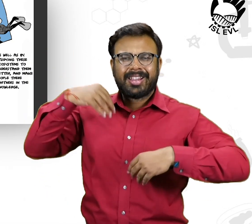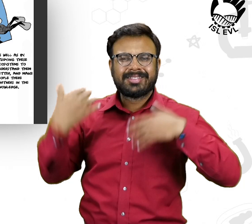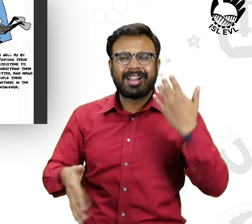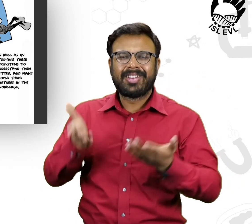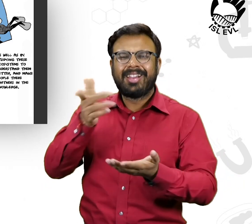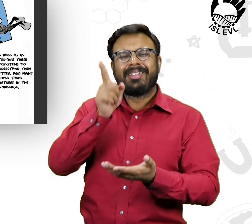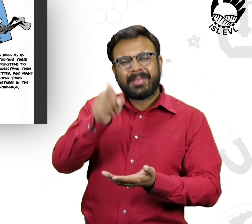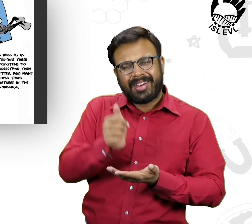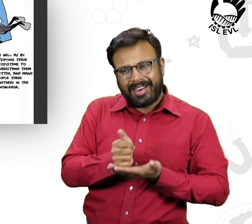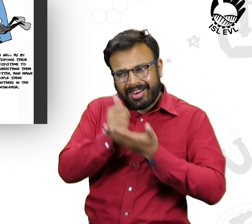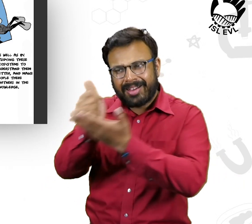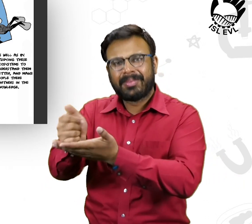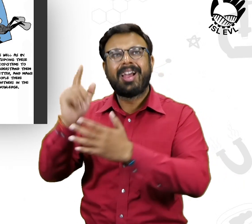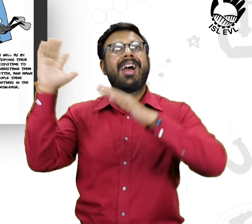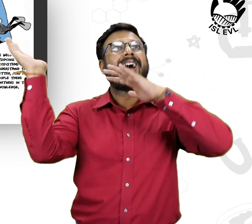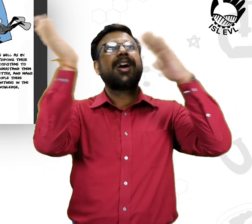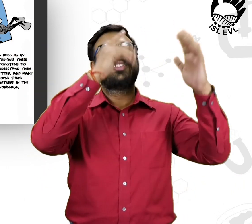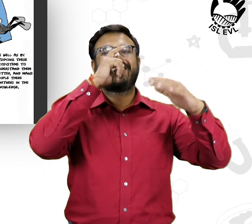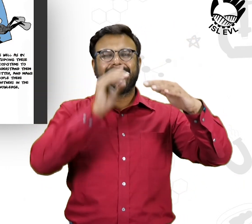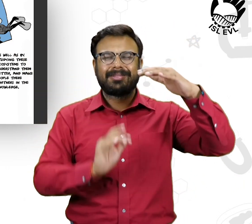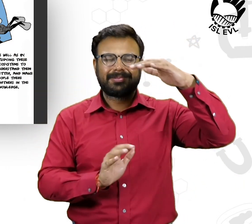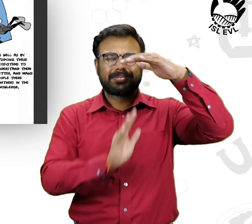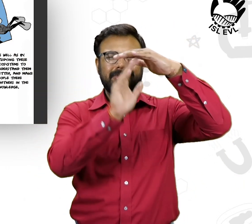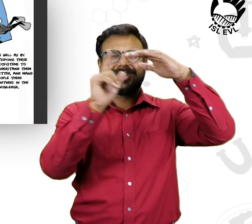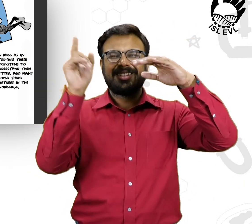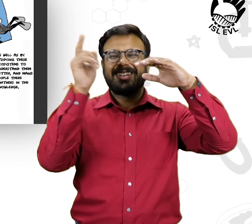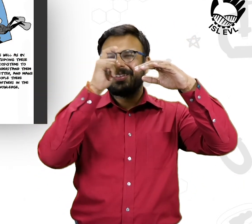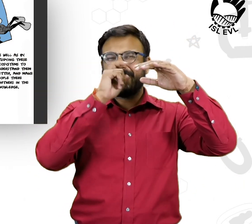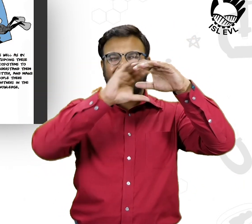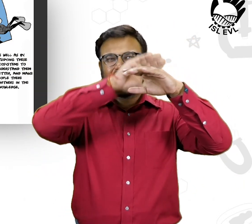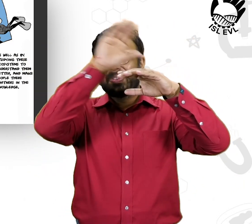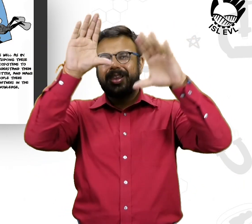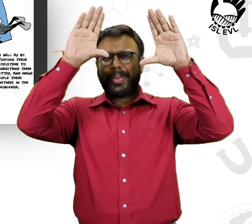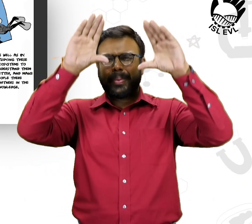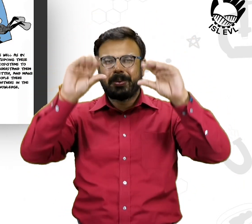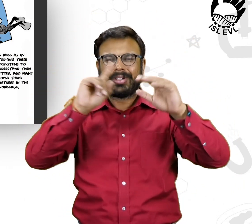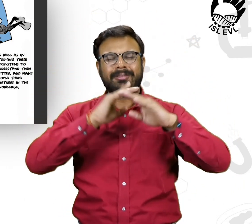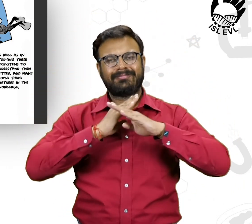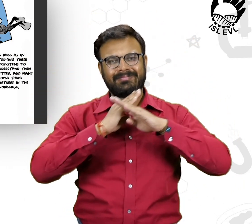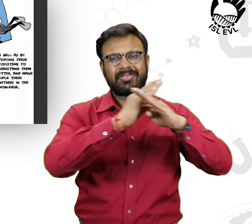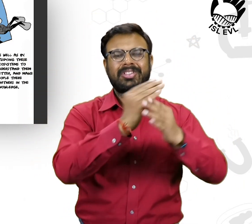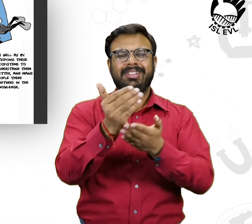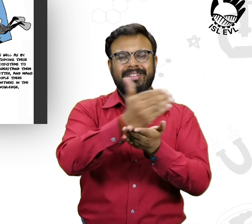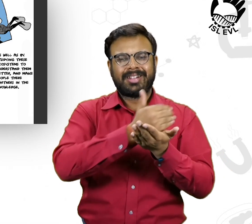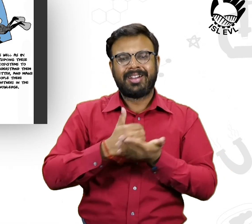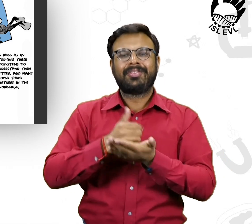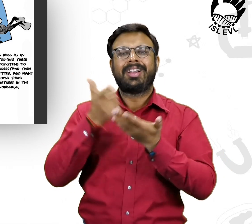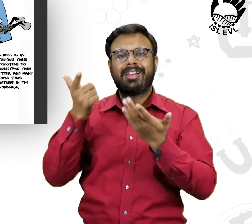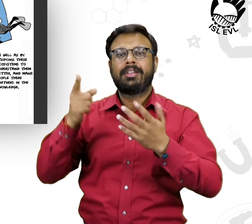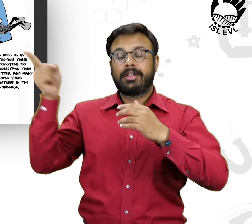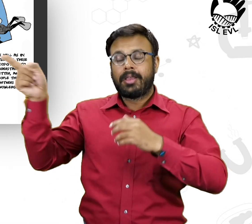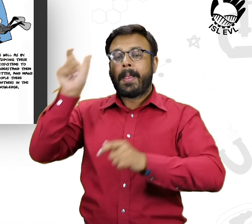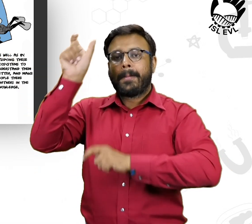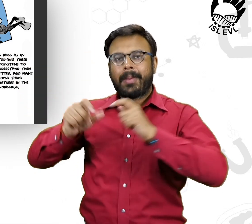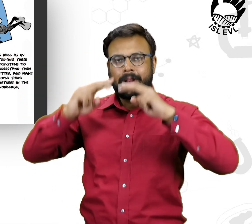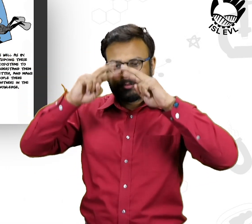We can help them by reducing greenhouse gases as well